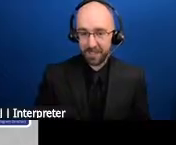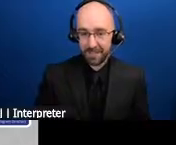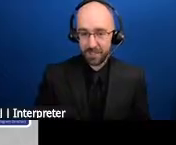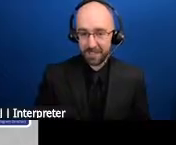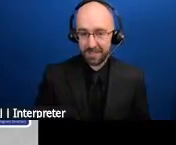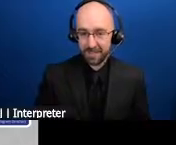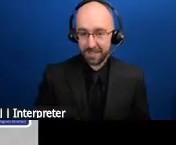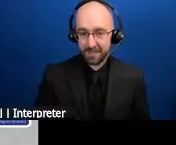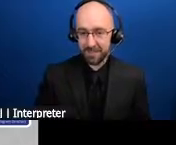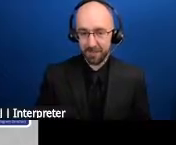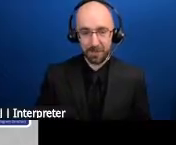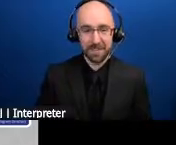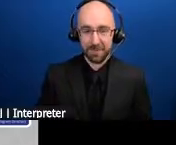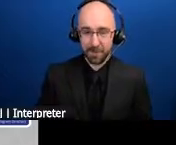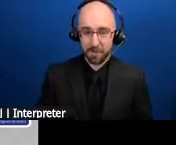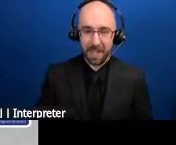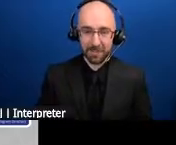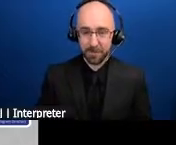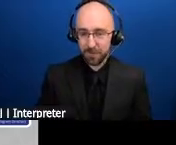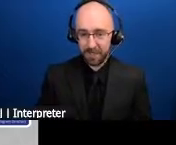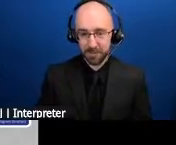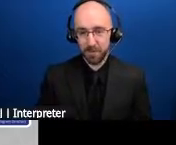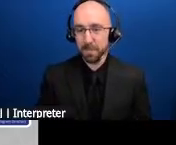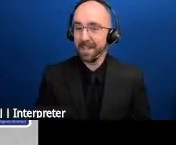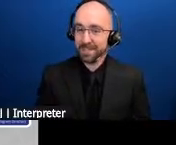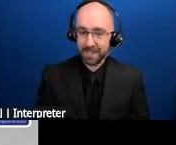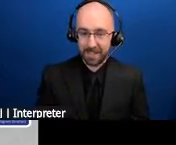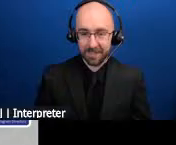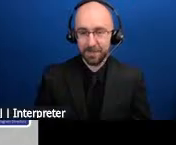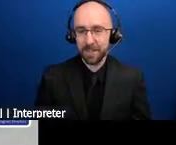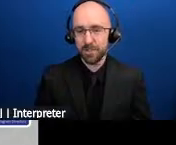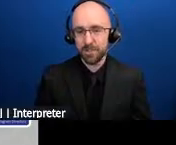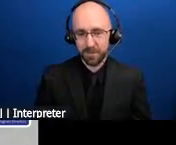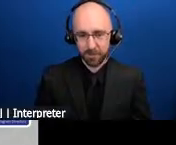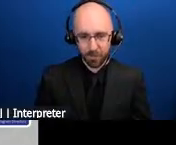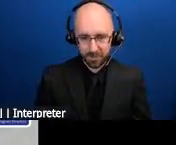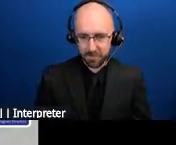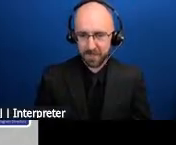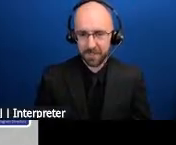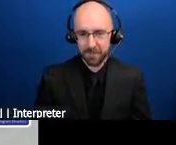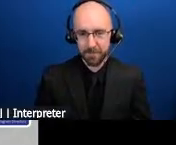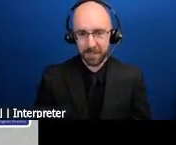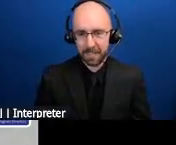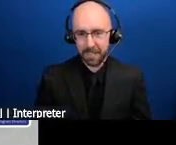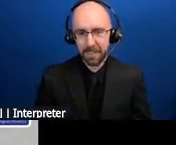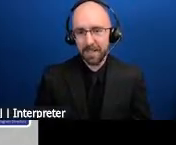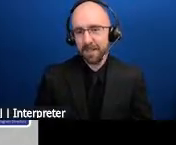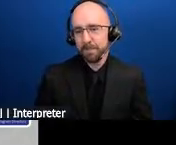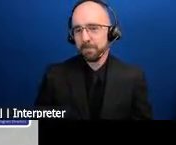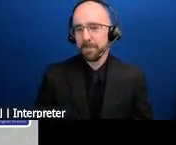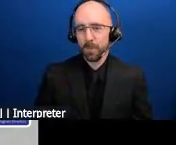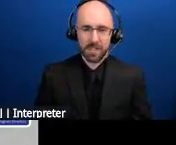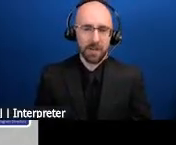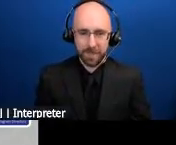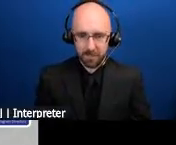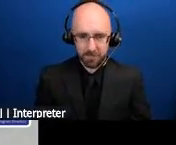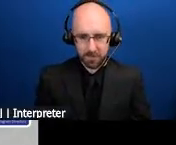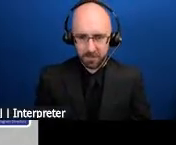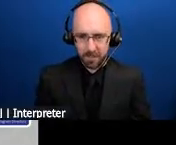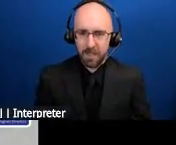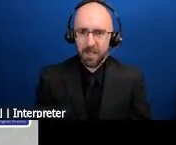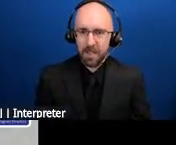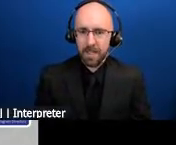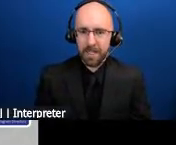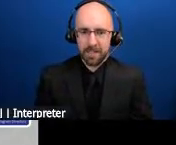deaf organizations we've seen for the past few years, over the past decades, have had to shut their doors just because funding was not